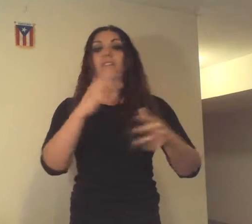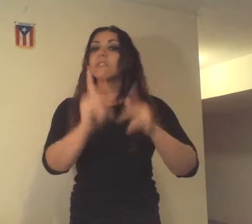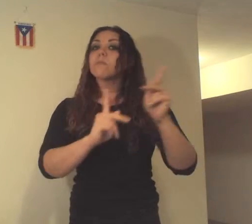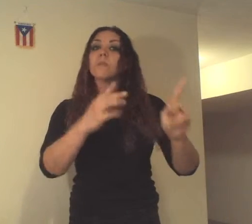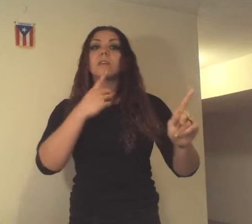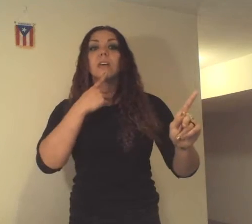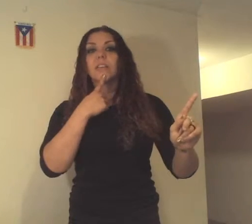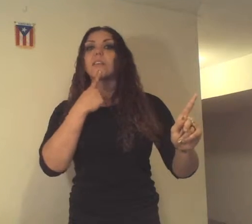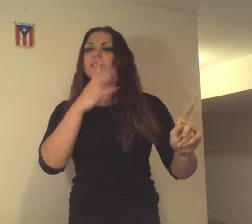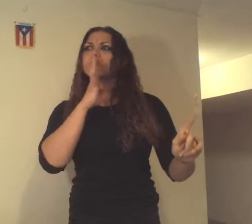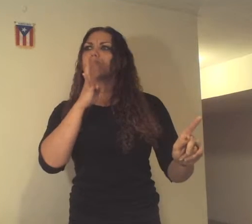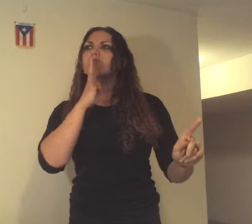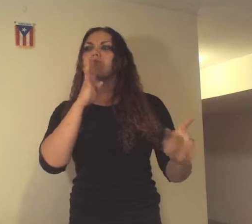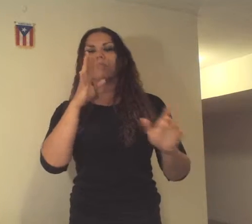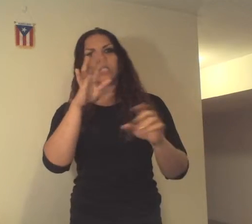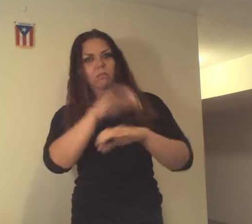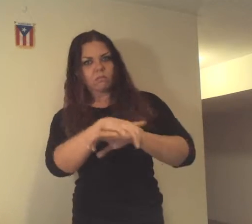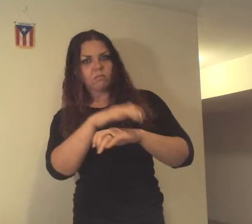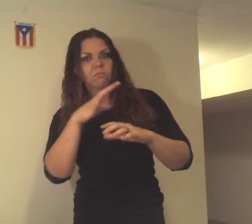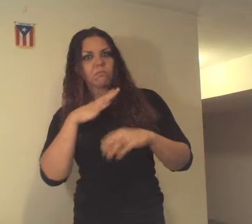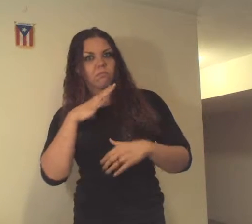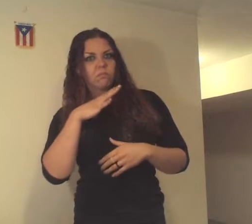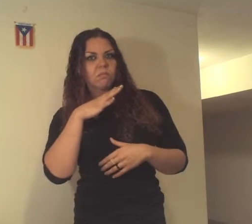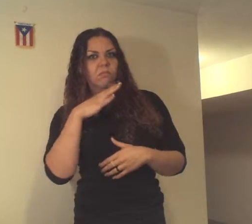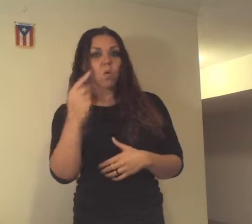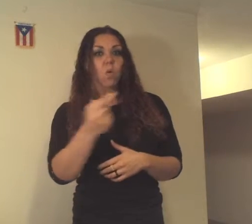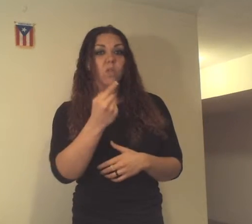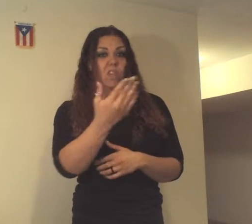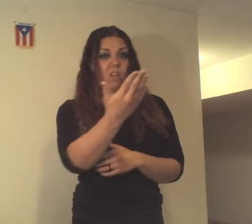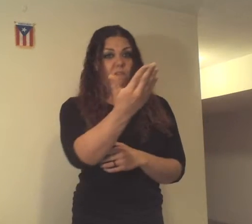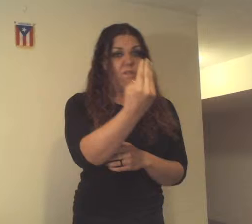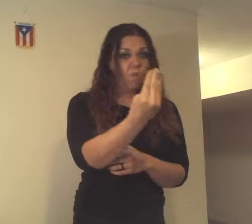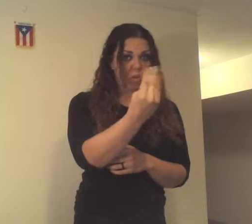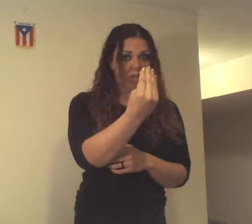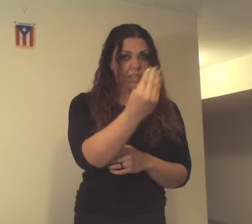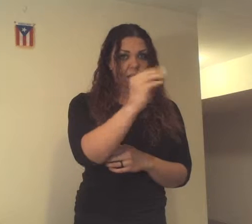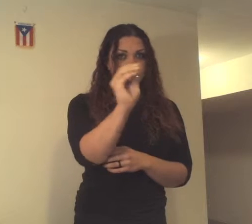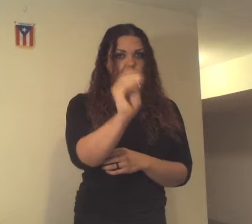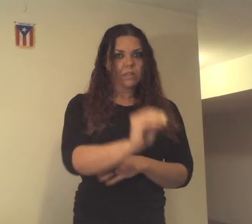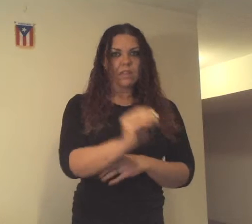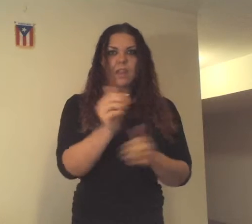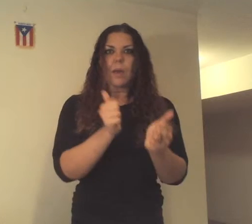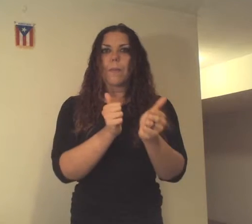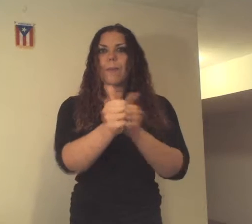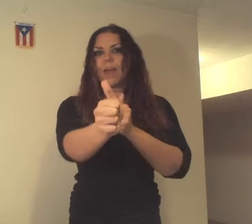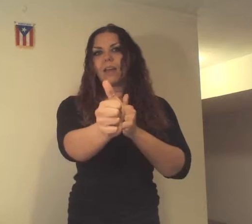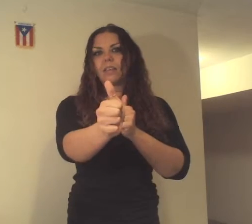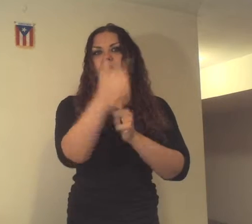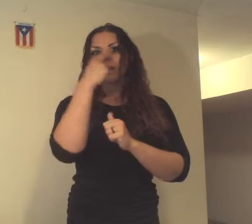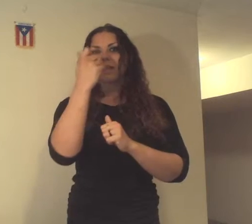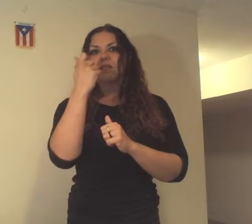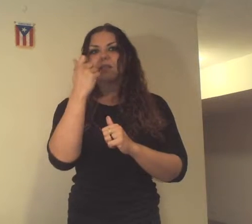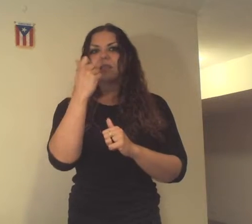English, only 14% pass, because for them it's not a surgery test, it's an English test.